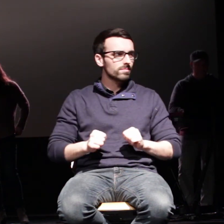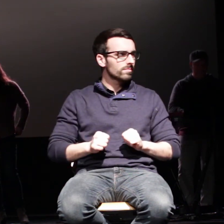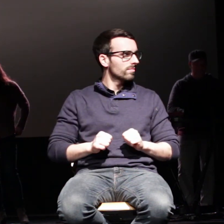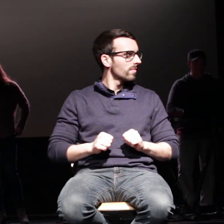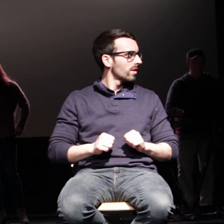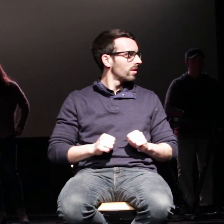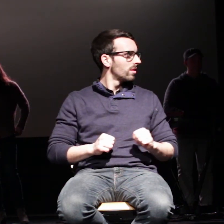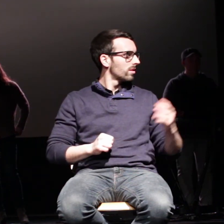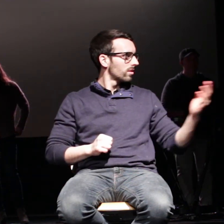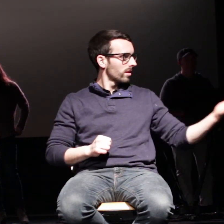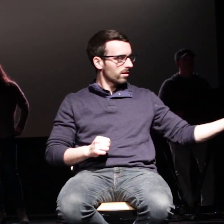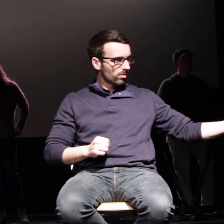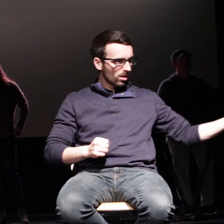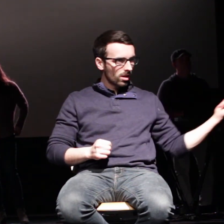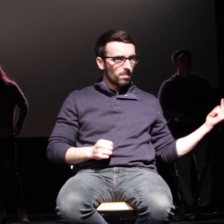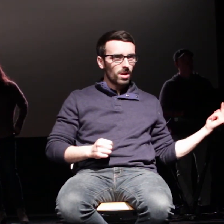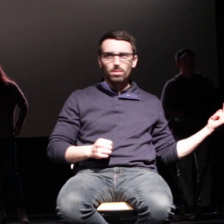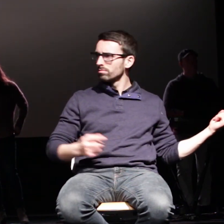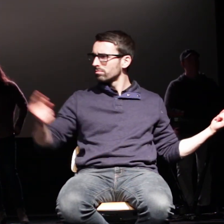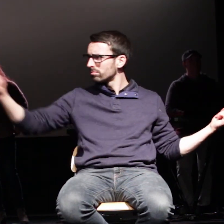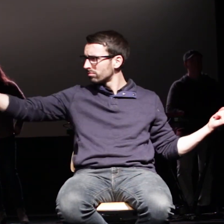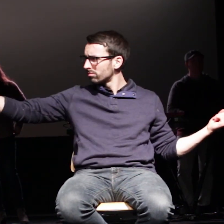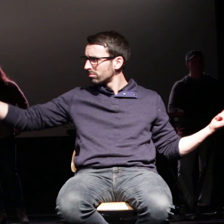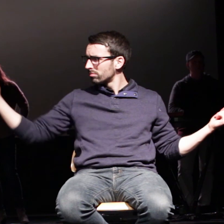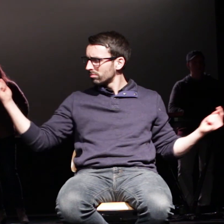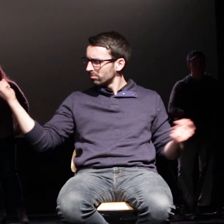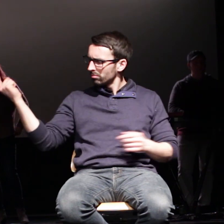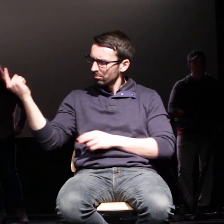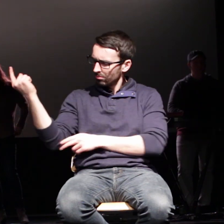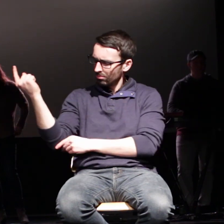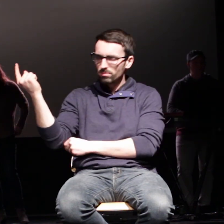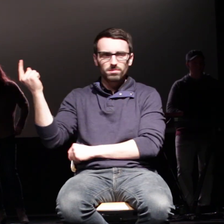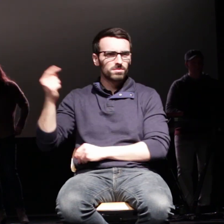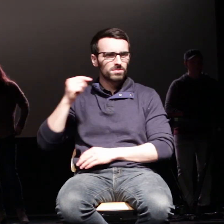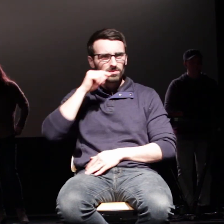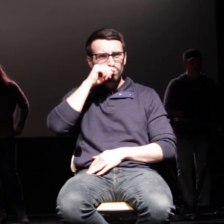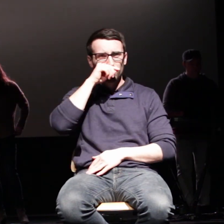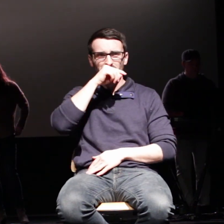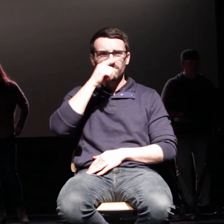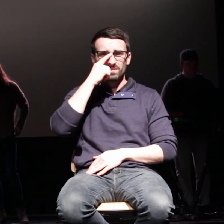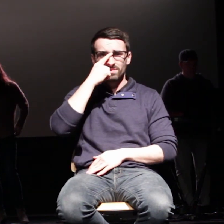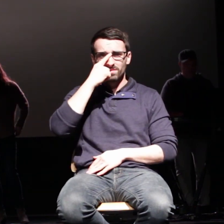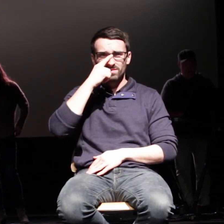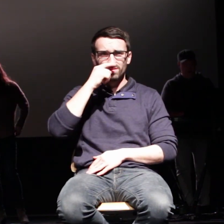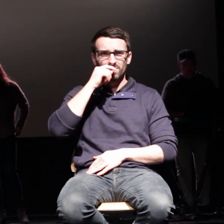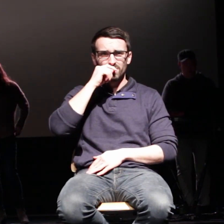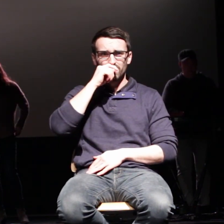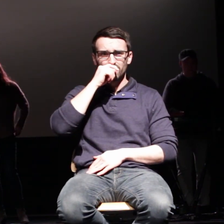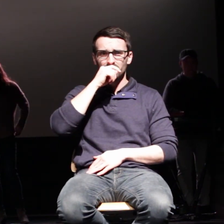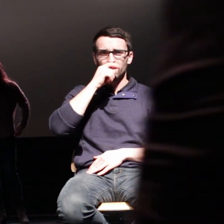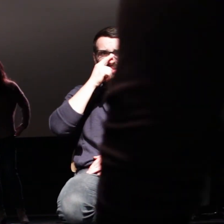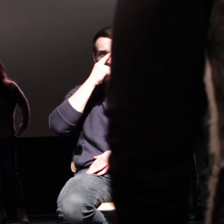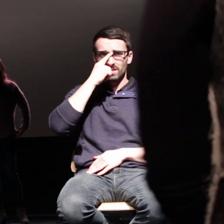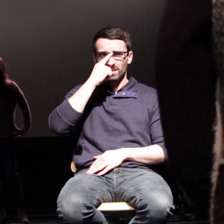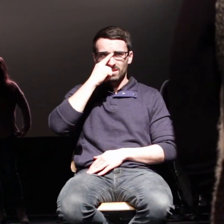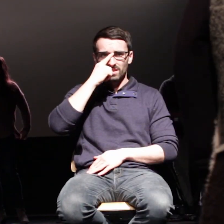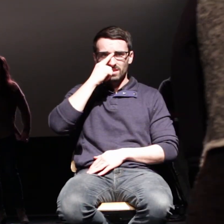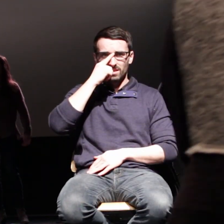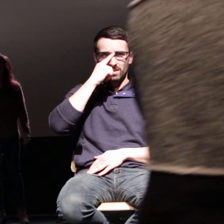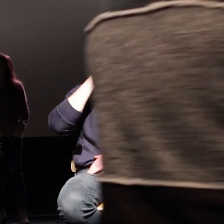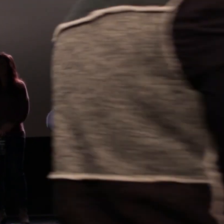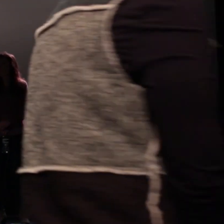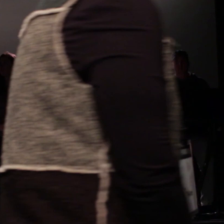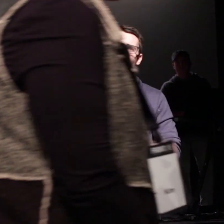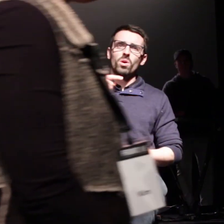So as those who are going to be praying, if you guys would stand right here and just invisible. Yeah, if you could stand right over here, right in the aisleway there, Nils,